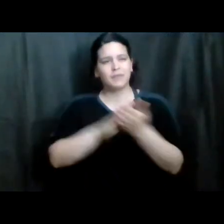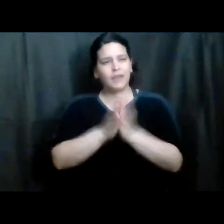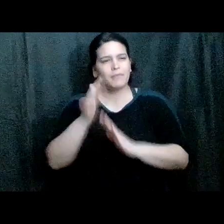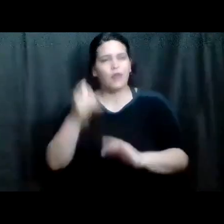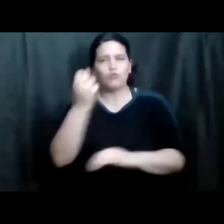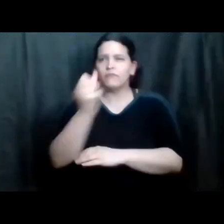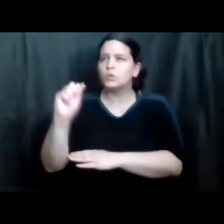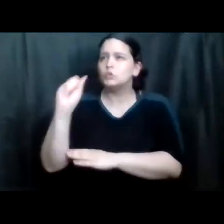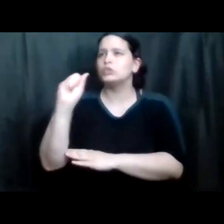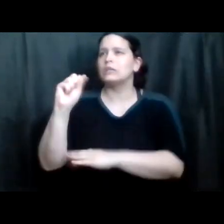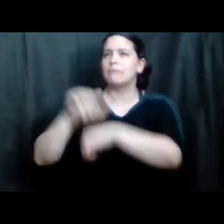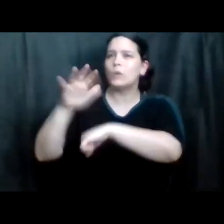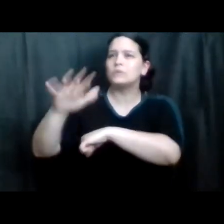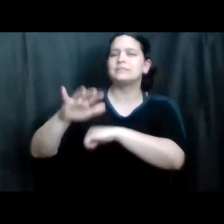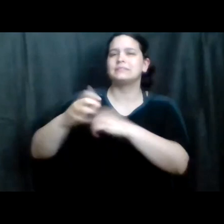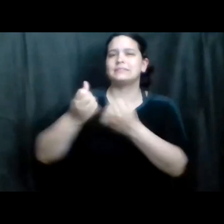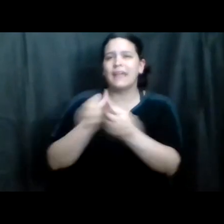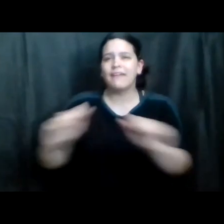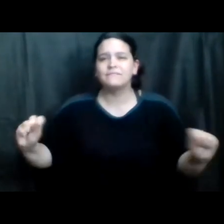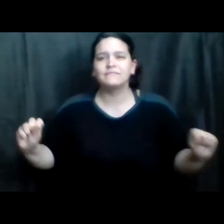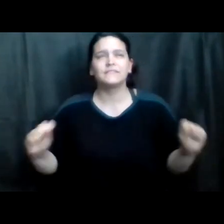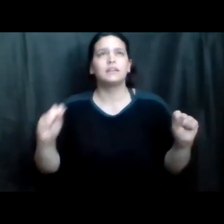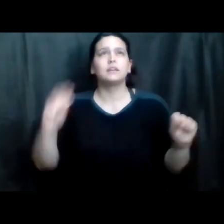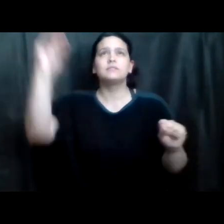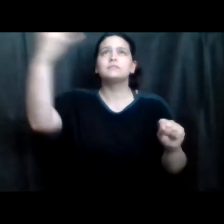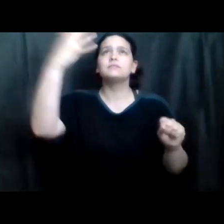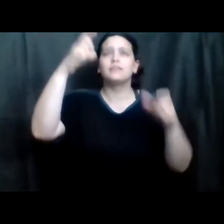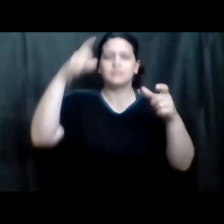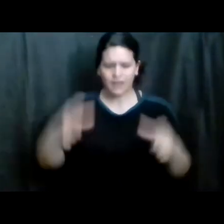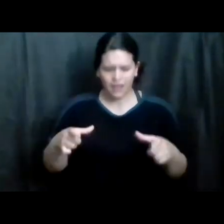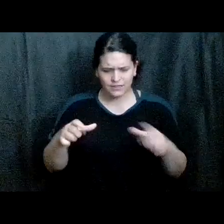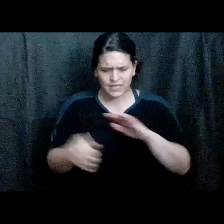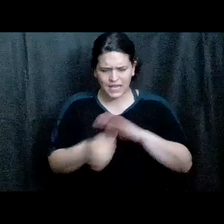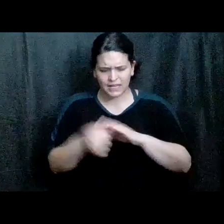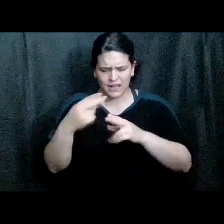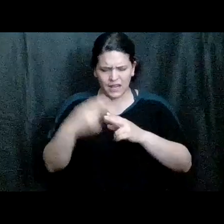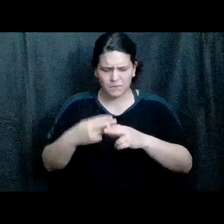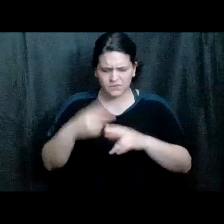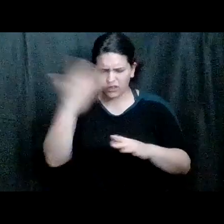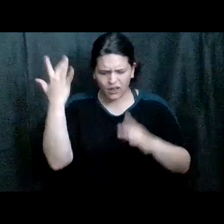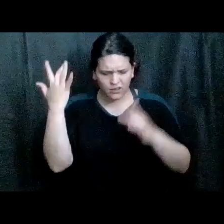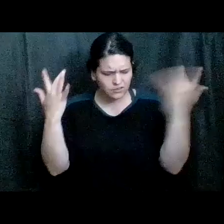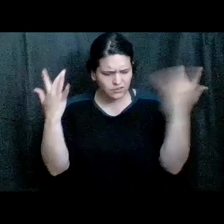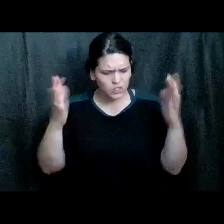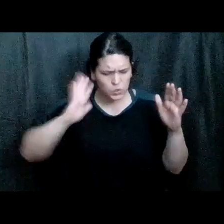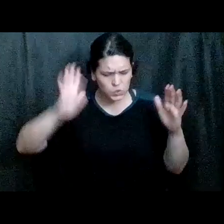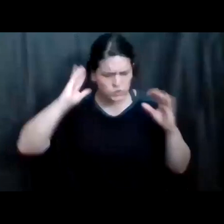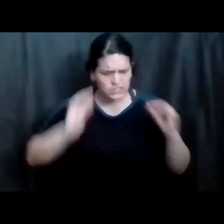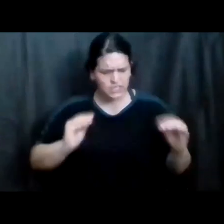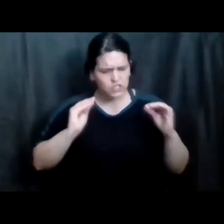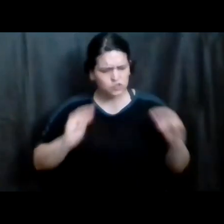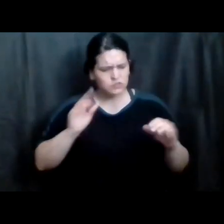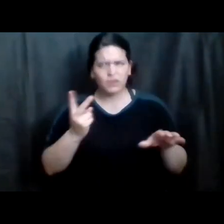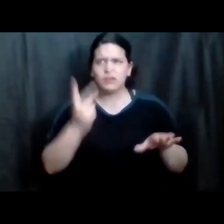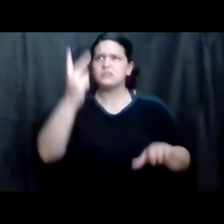safe, sundials hidden in names forgotten that used to teach of monolithic medicine. Seeing into being this